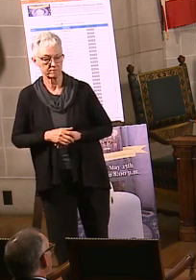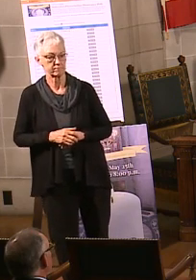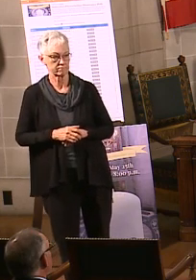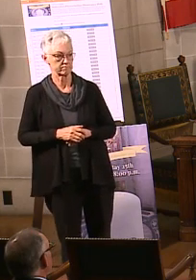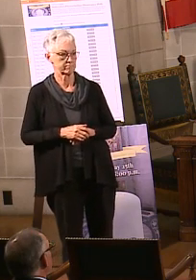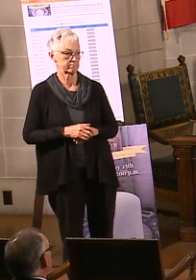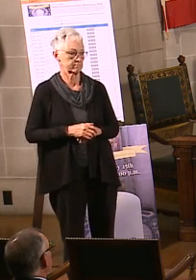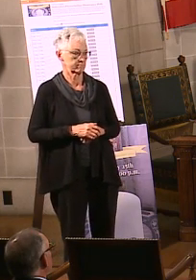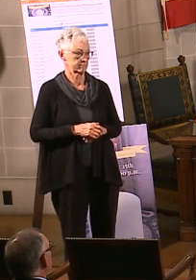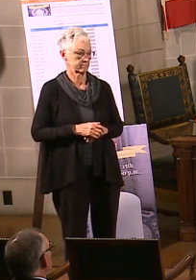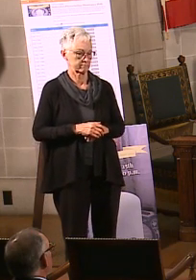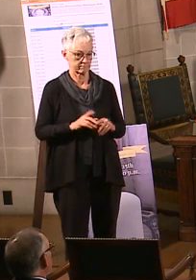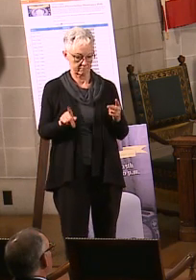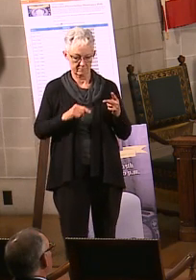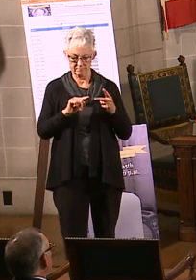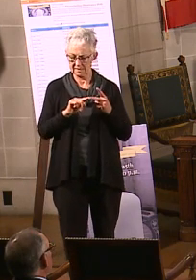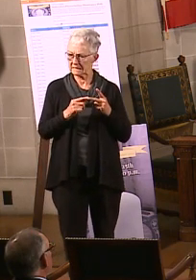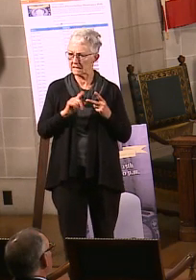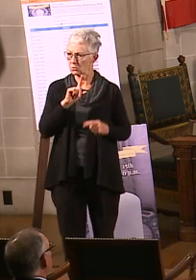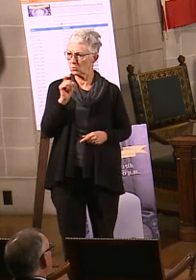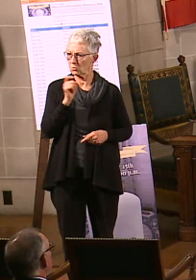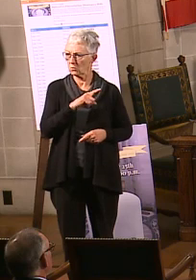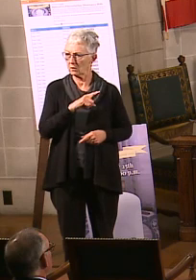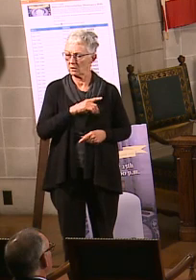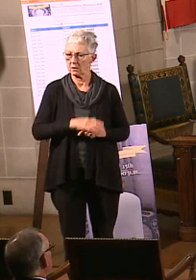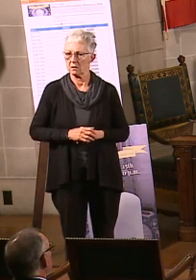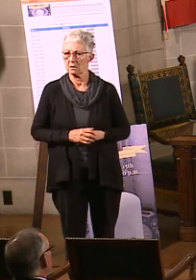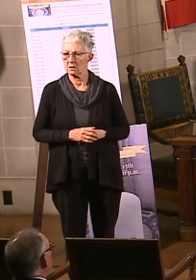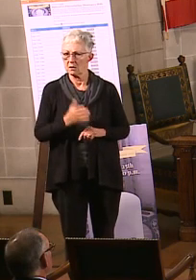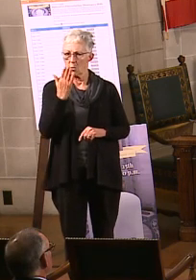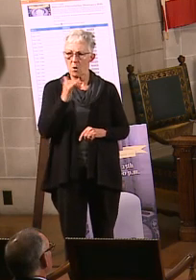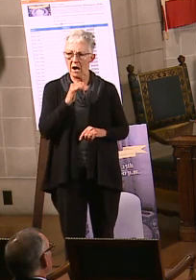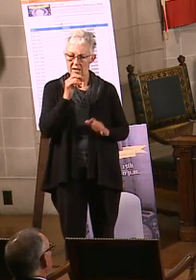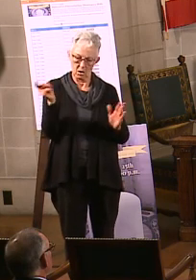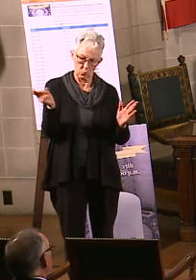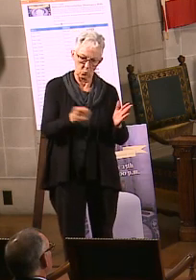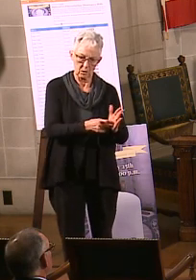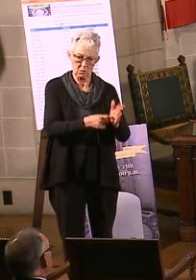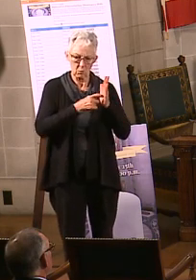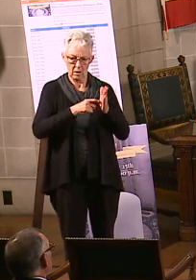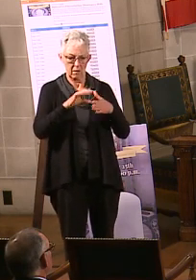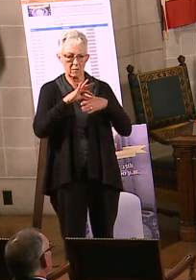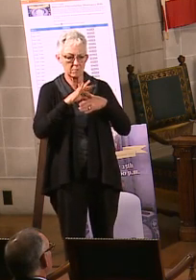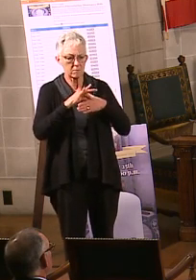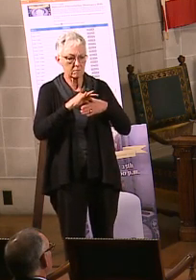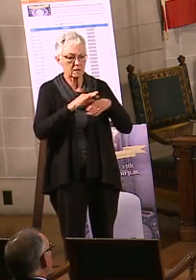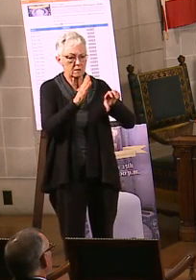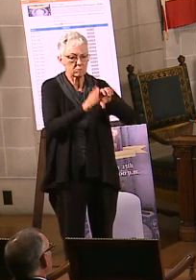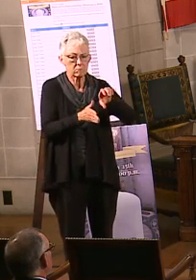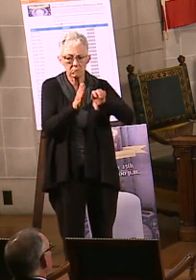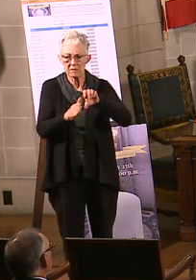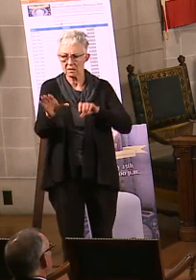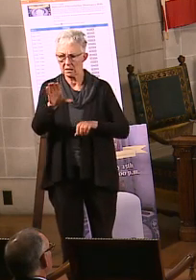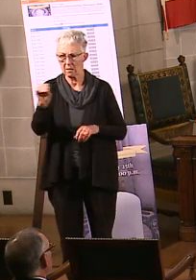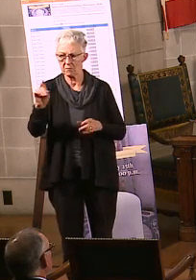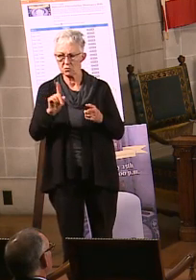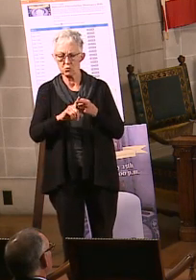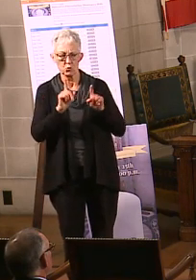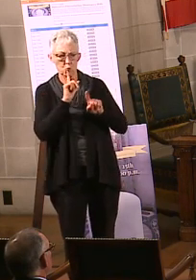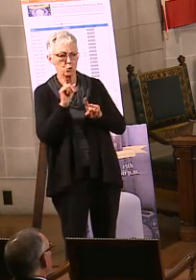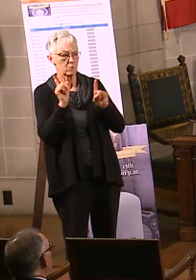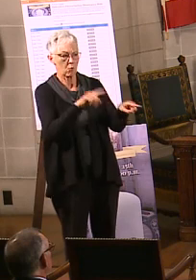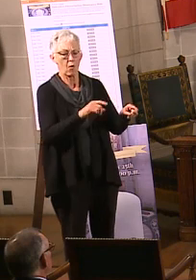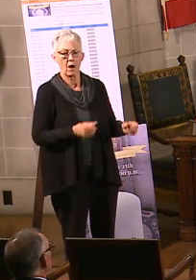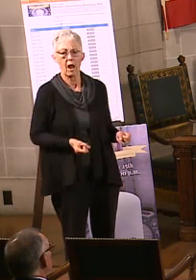yes. Her second question, why not mandate reporting from meat packing plants to public health officials? So again, I want to take a step back